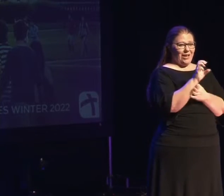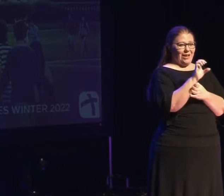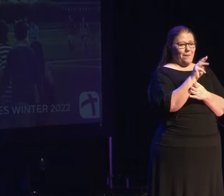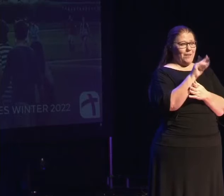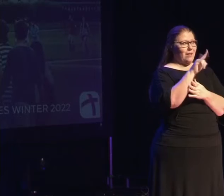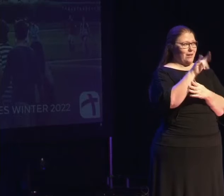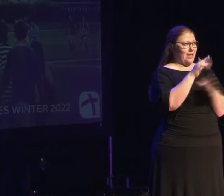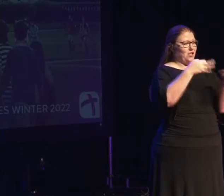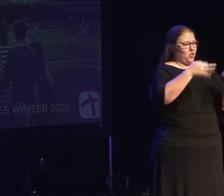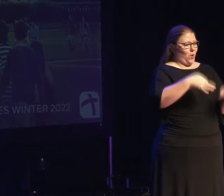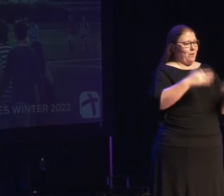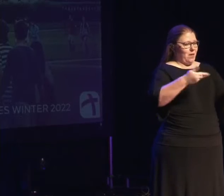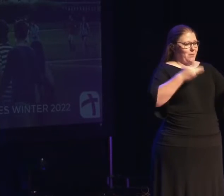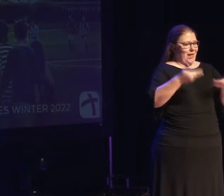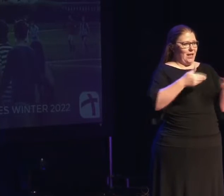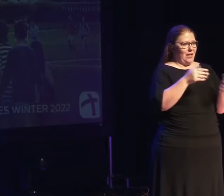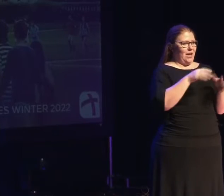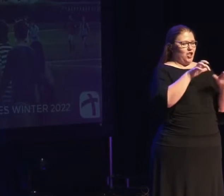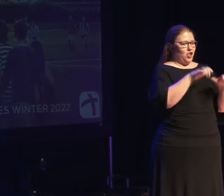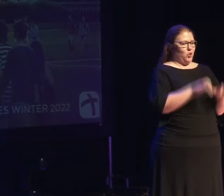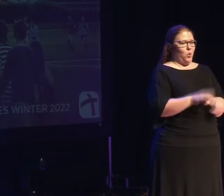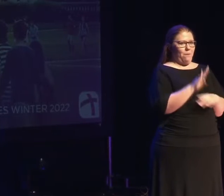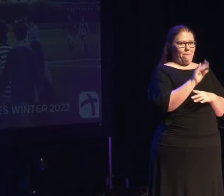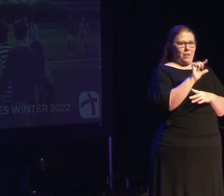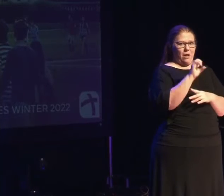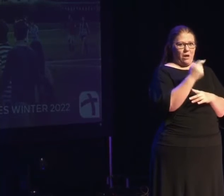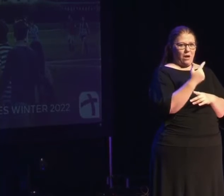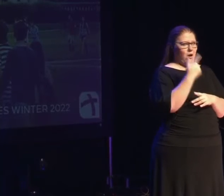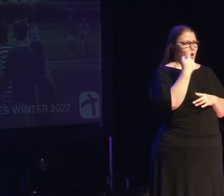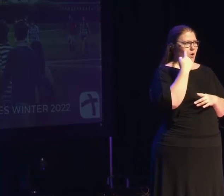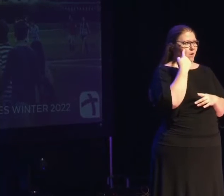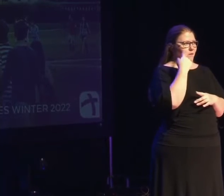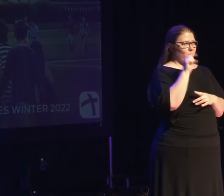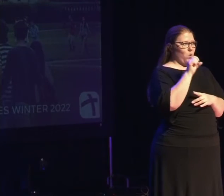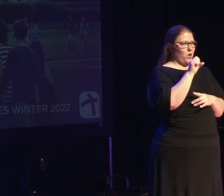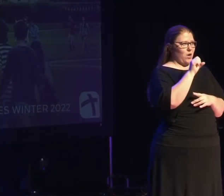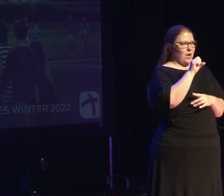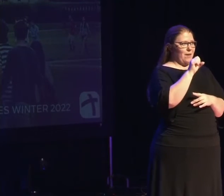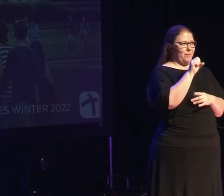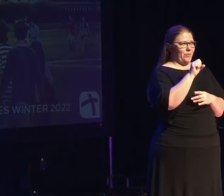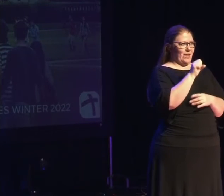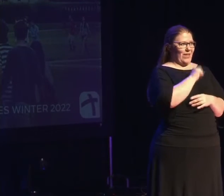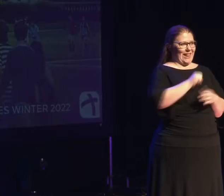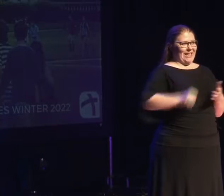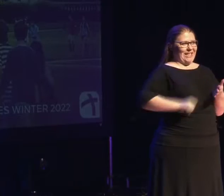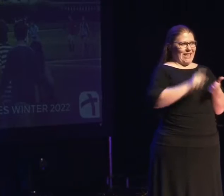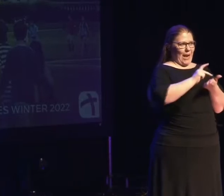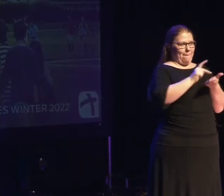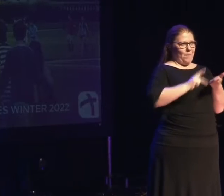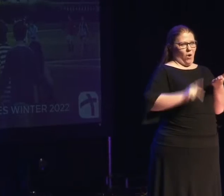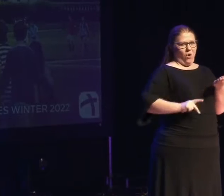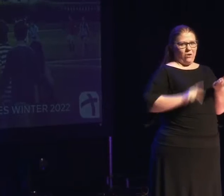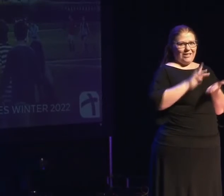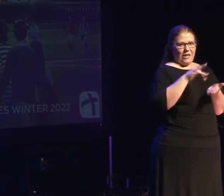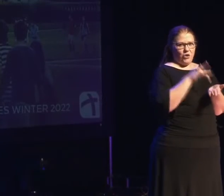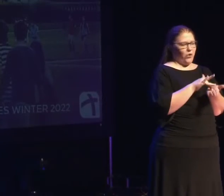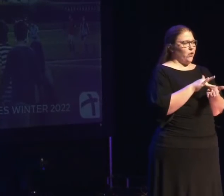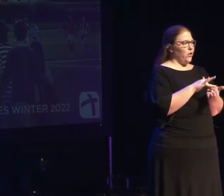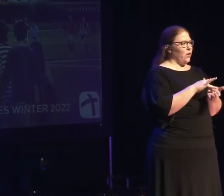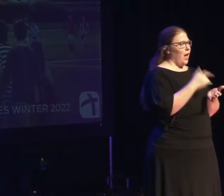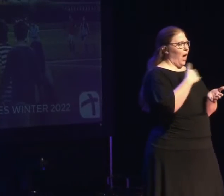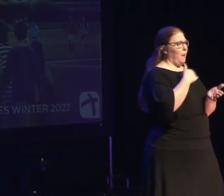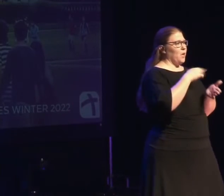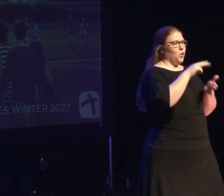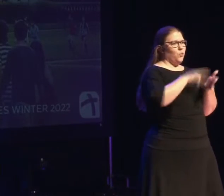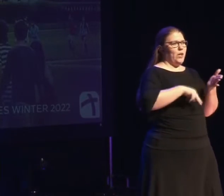idea of hospitality, and she wrote a blog for the St. Paul Center of Biblical Theology. And in this blog, this is what she says. I'm going to do what you're never supposed to do. I'm going to read you a